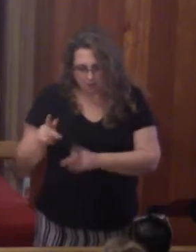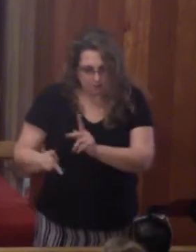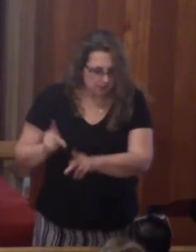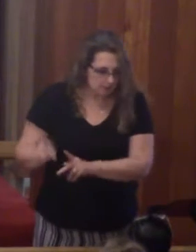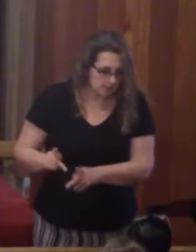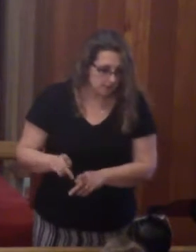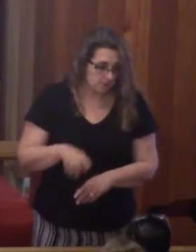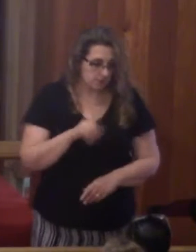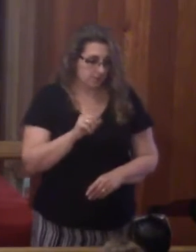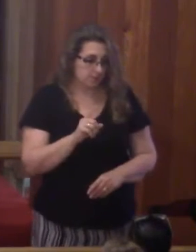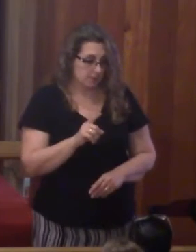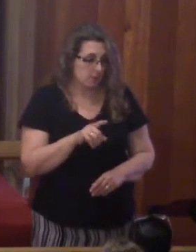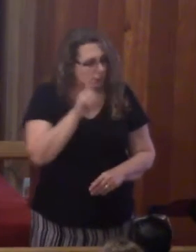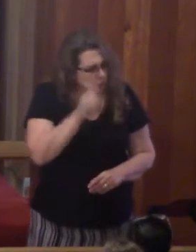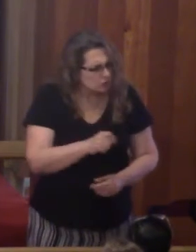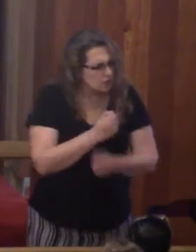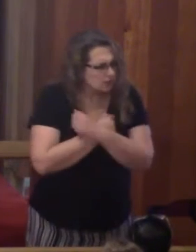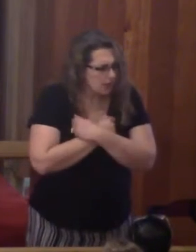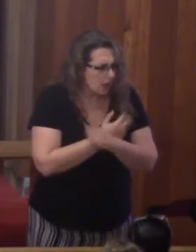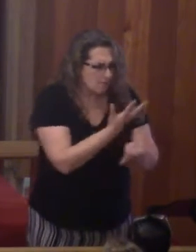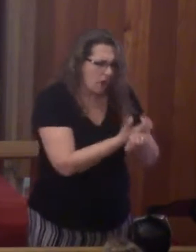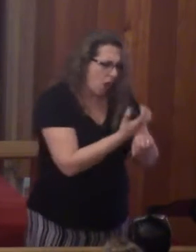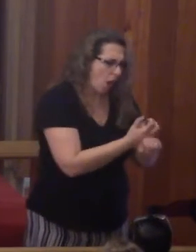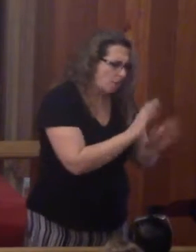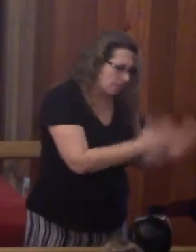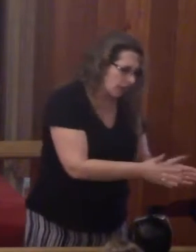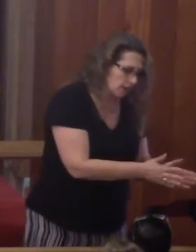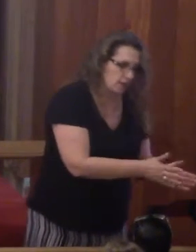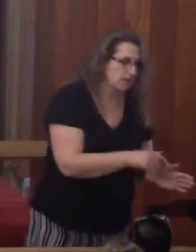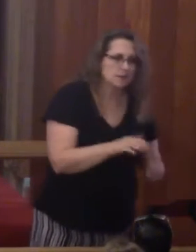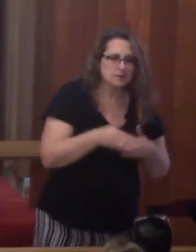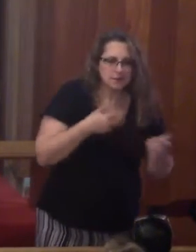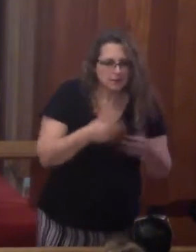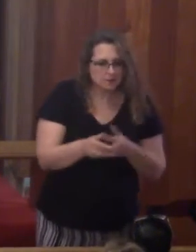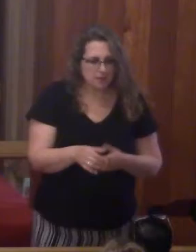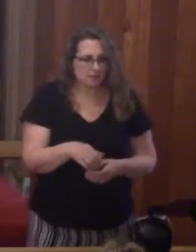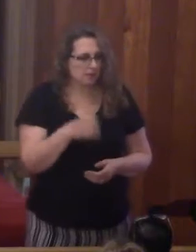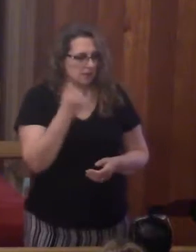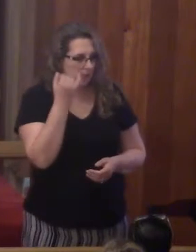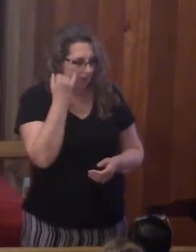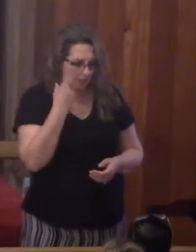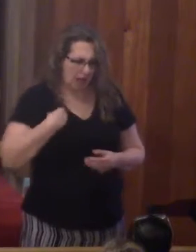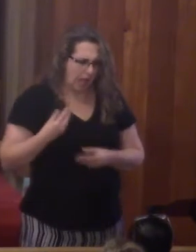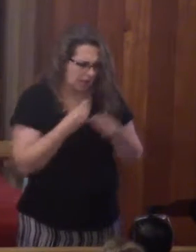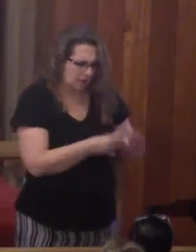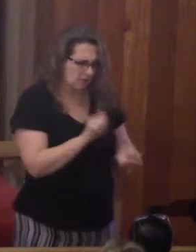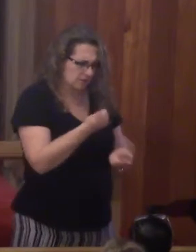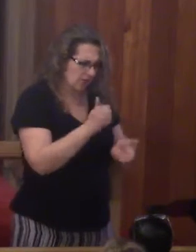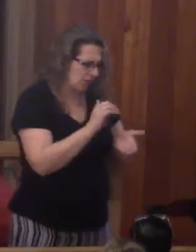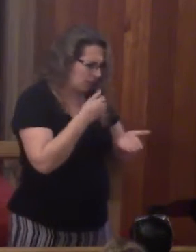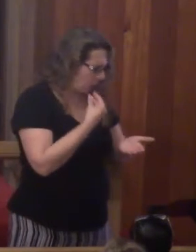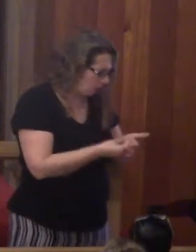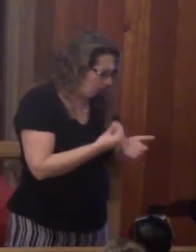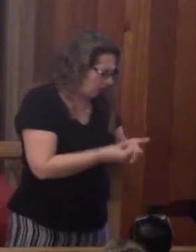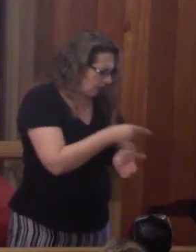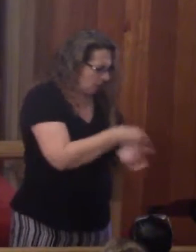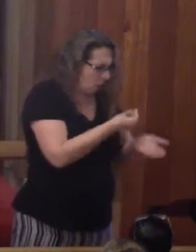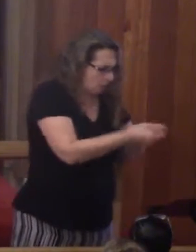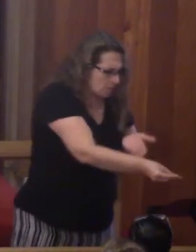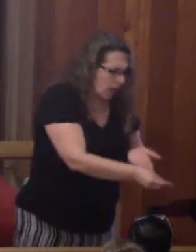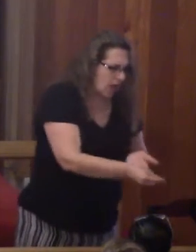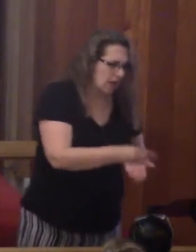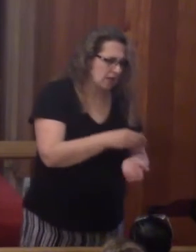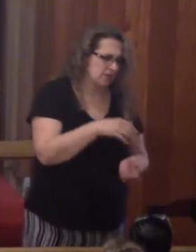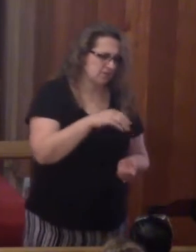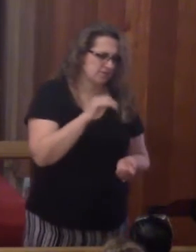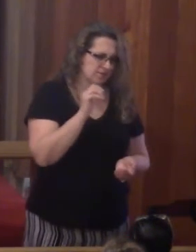right? You should love him. It doesn't matter if you say, well, they're going to misuse what I give them. If I give him $10, he's going to buy liquor with